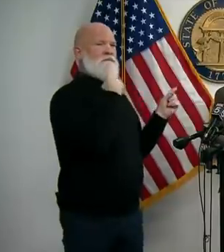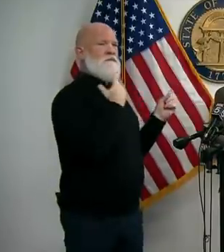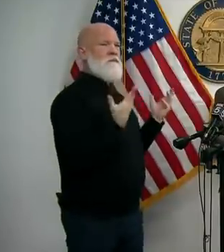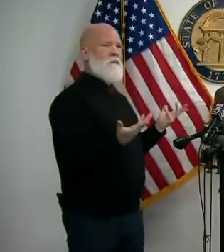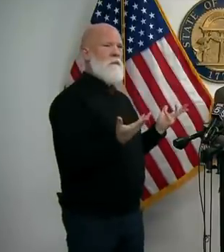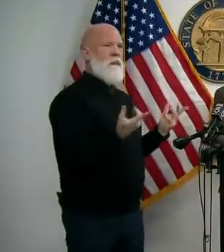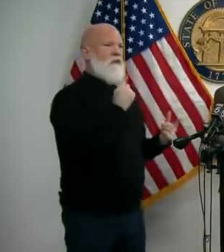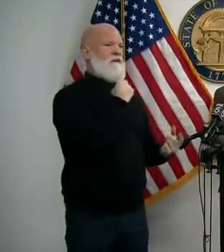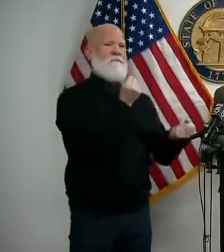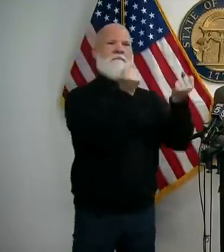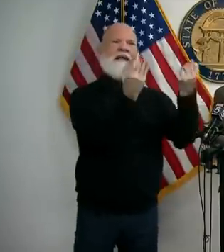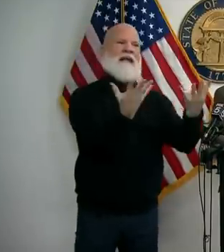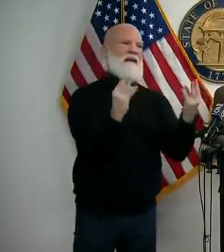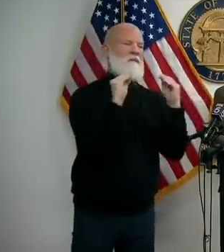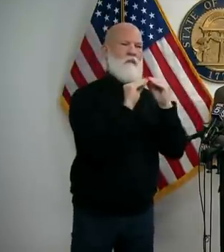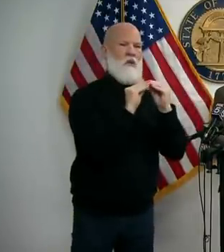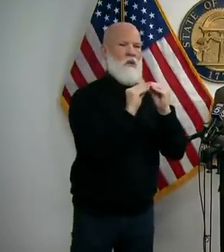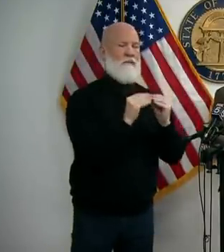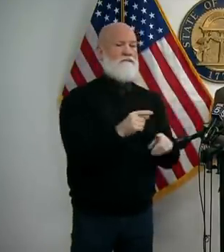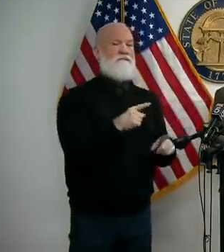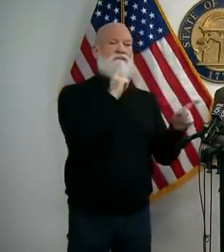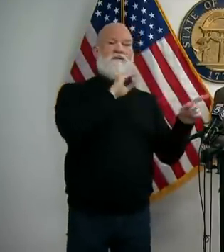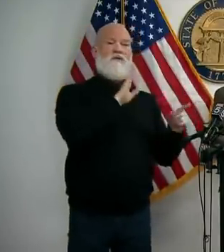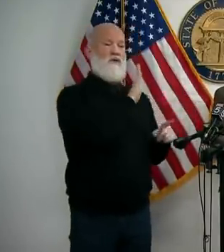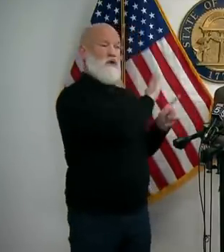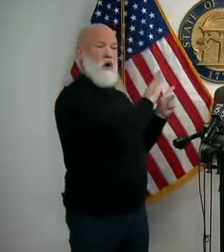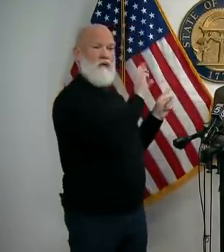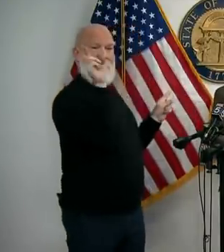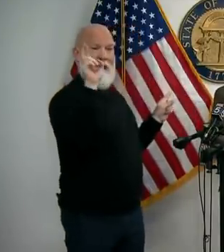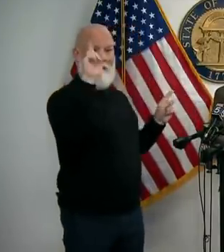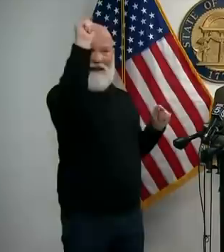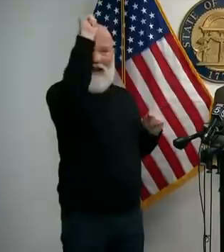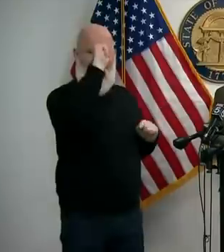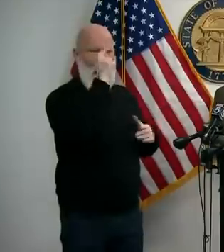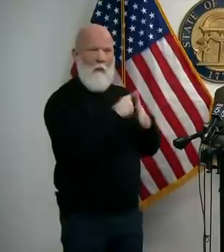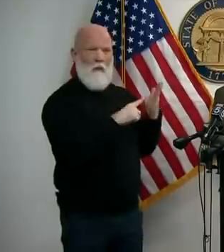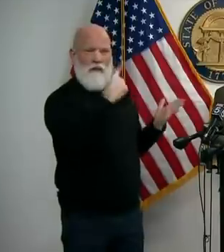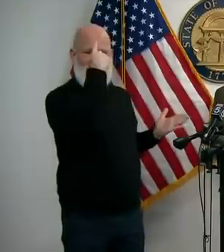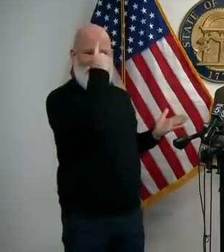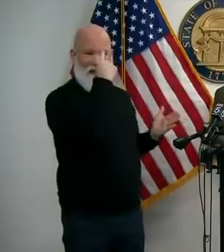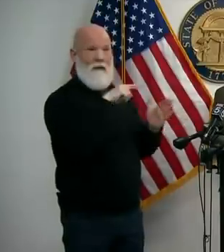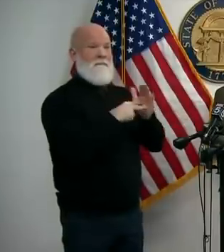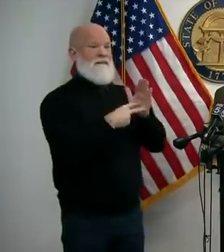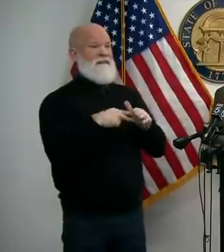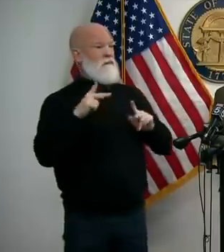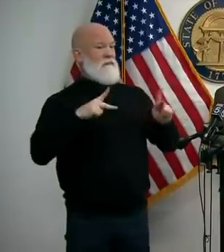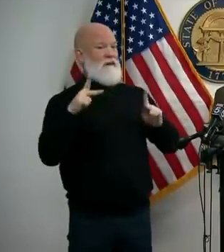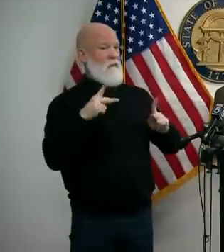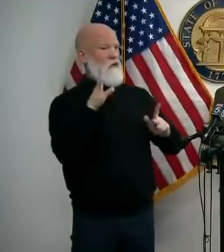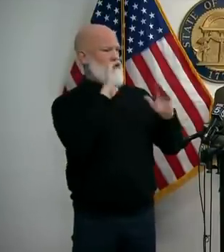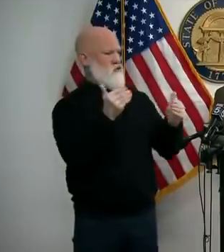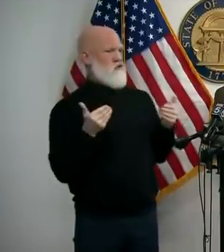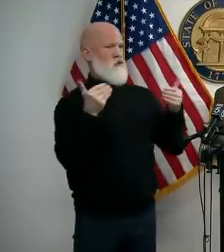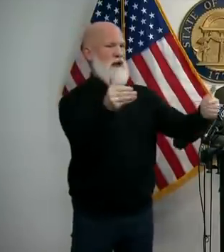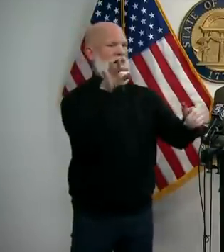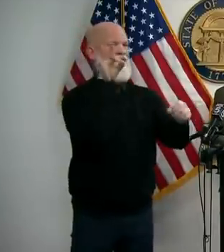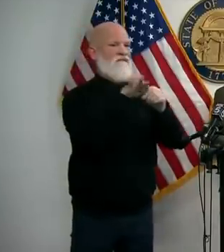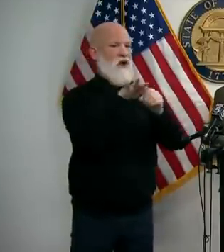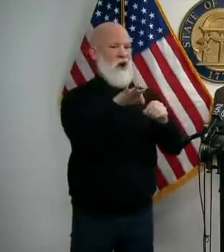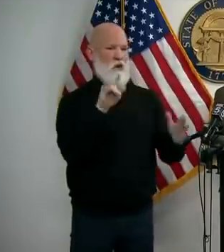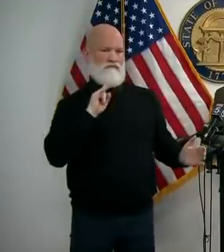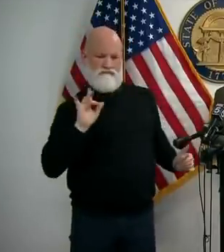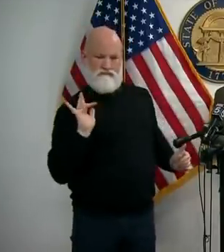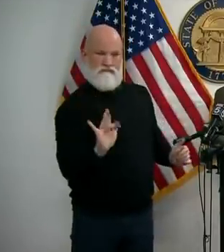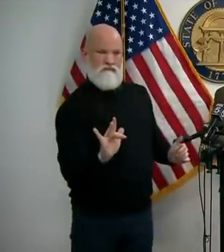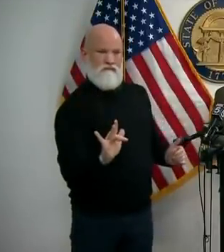you to put on your Republican hat again on here. What do you make of that? That means there's people who went and voted for did not vote for Senators Perdue and